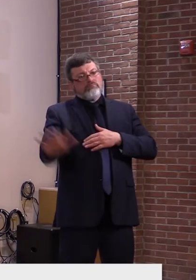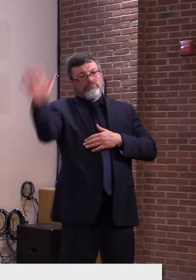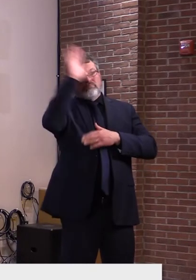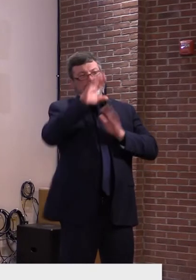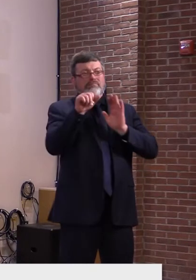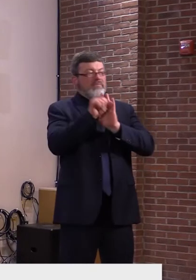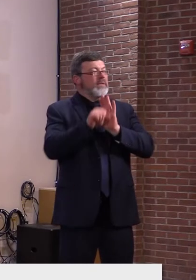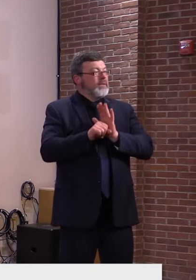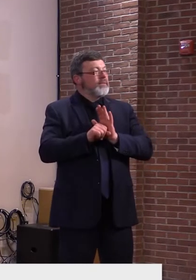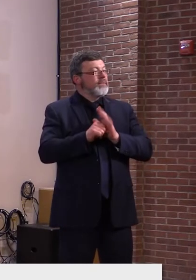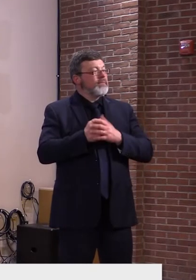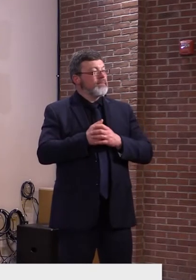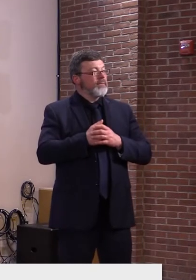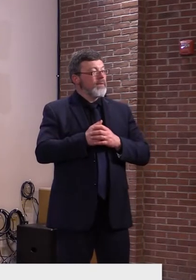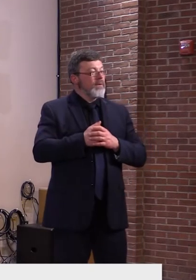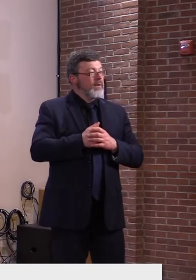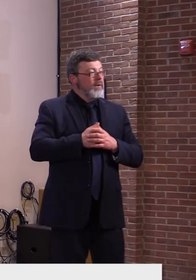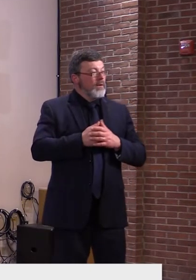Is more money the solution?